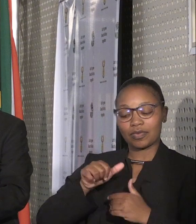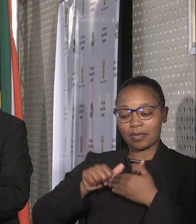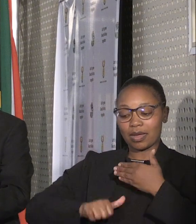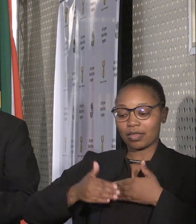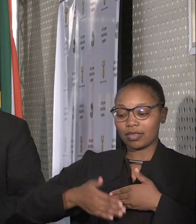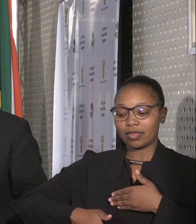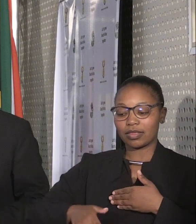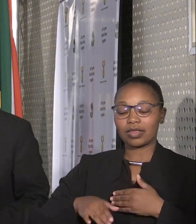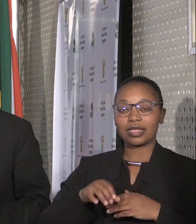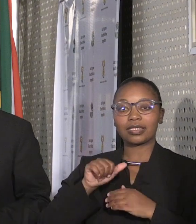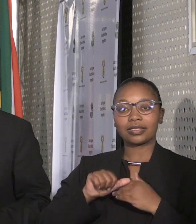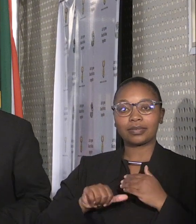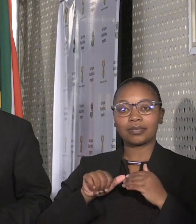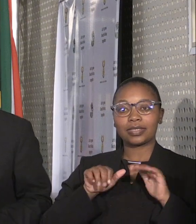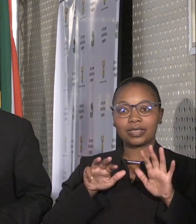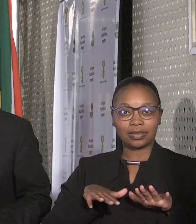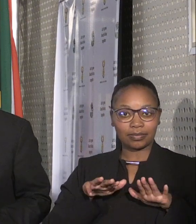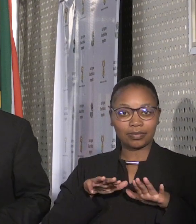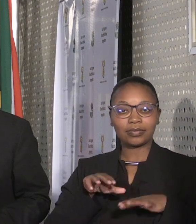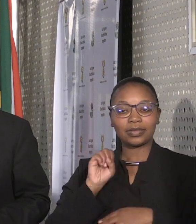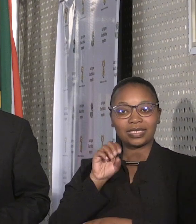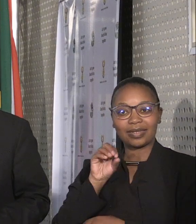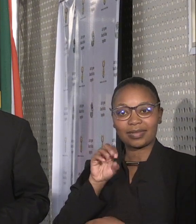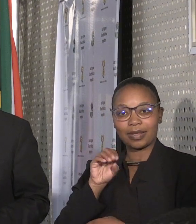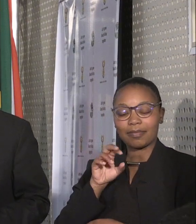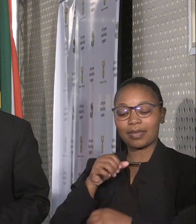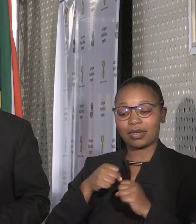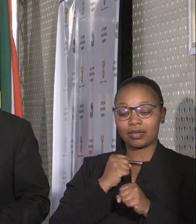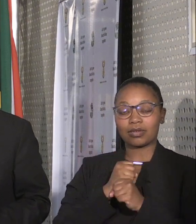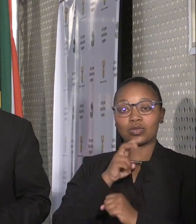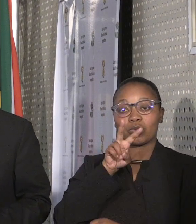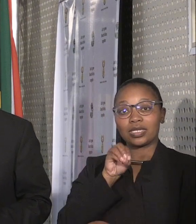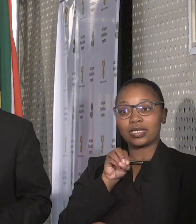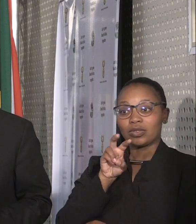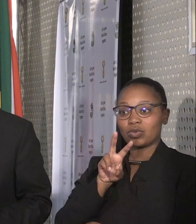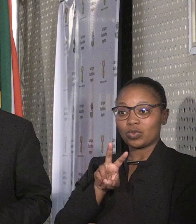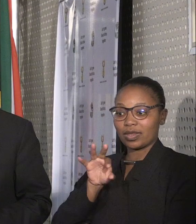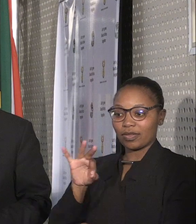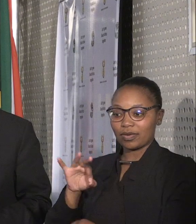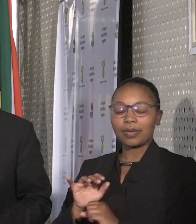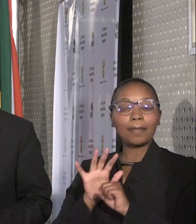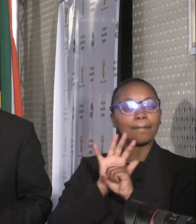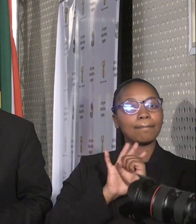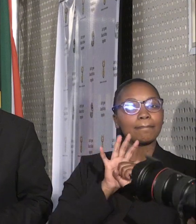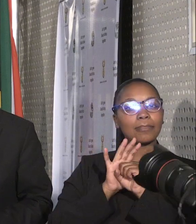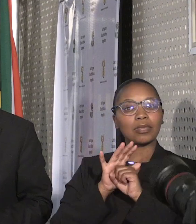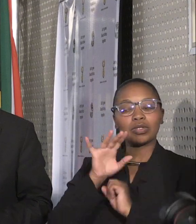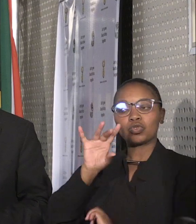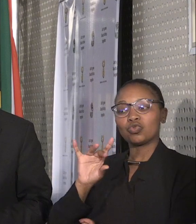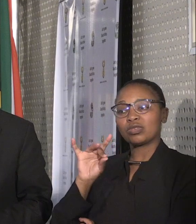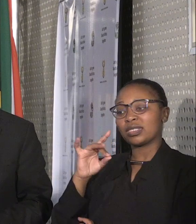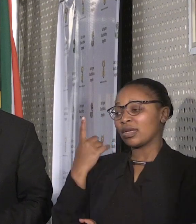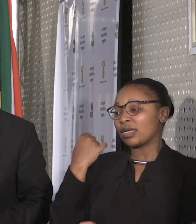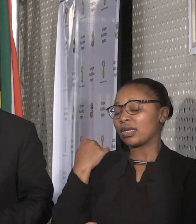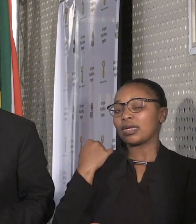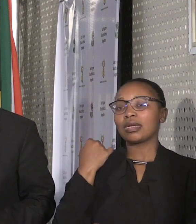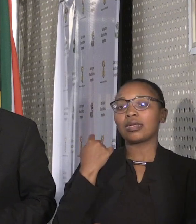On the background, on Tuesday 5th September and Wednesday 6th September this